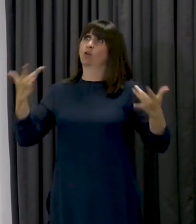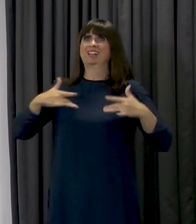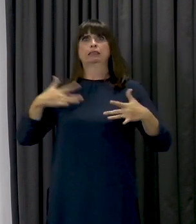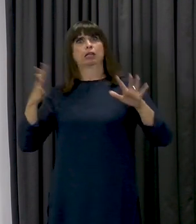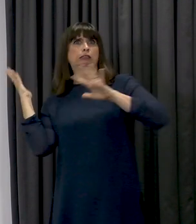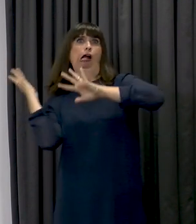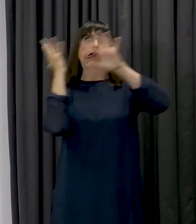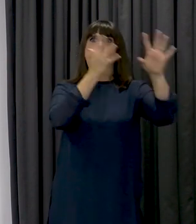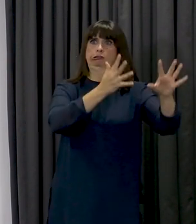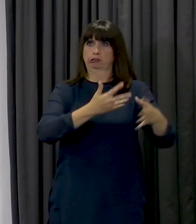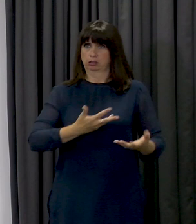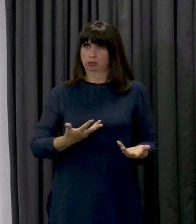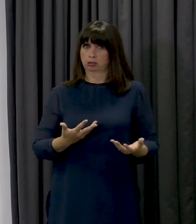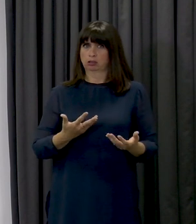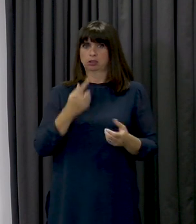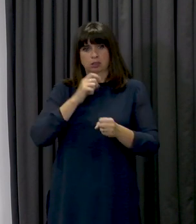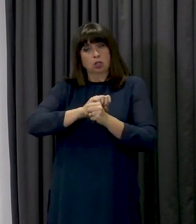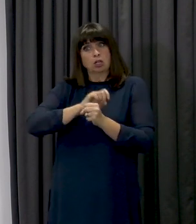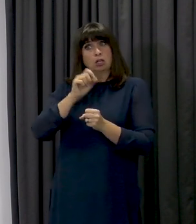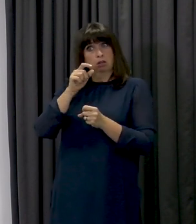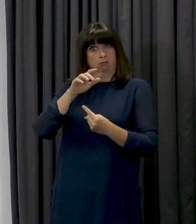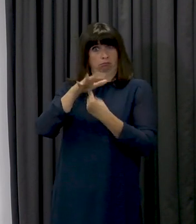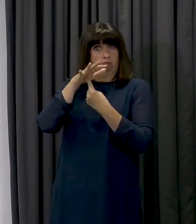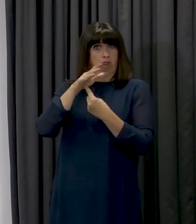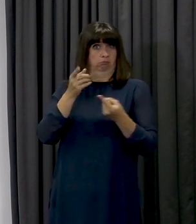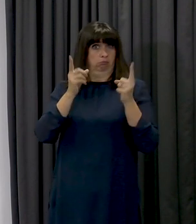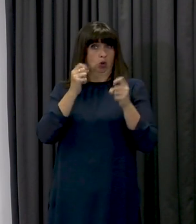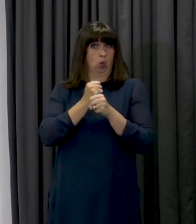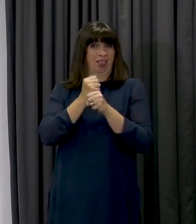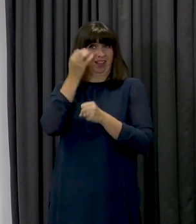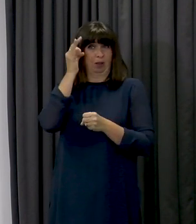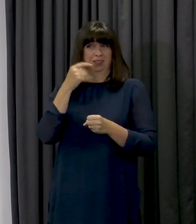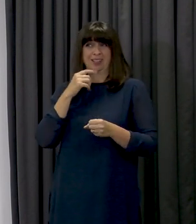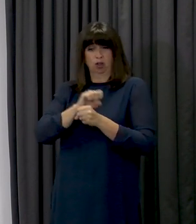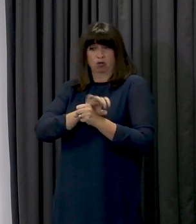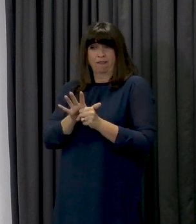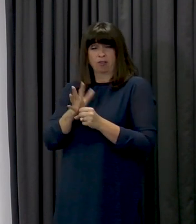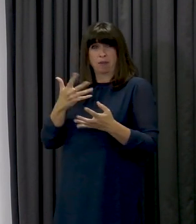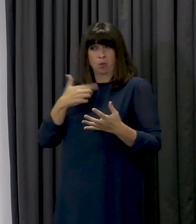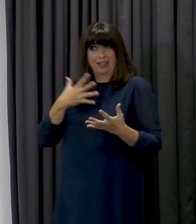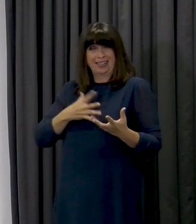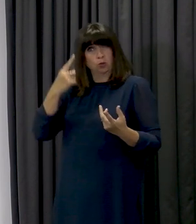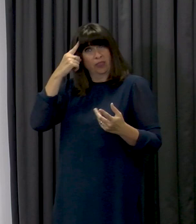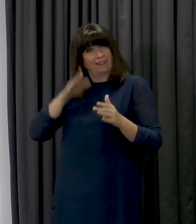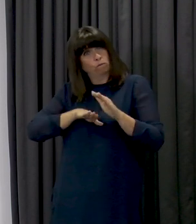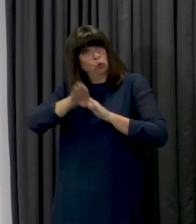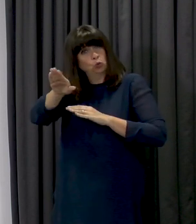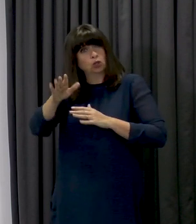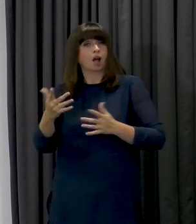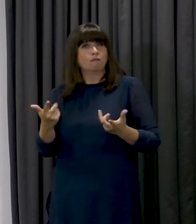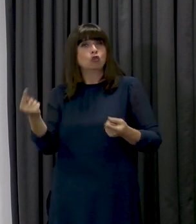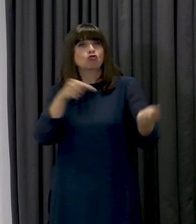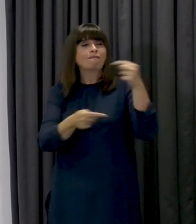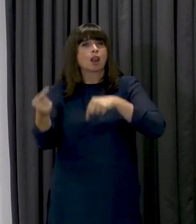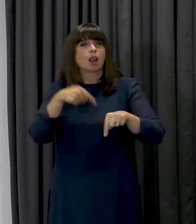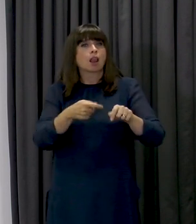not acceptable, he says that COVID-19 is an opportunity for us to look again at how we manage the tourist industry, which has an